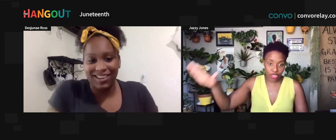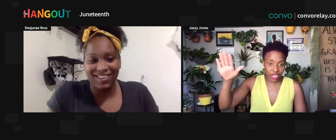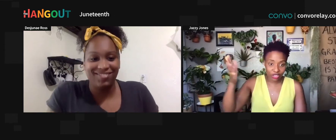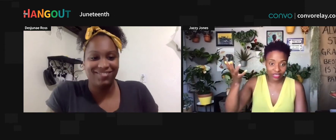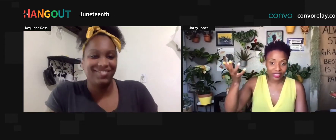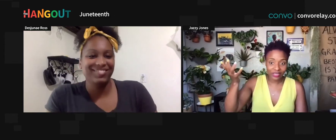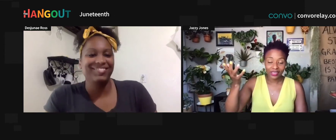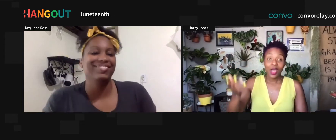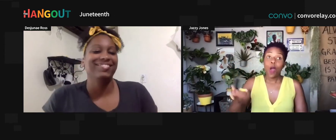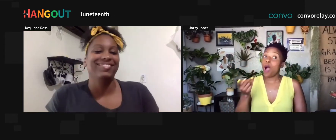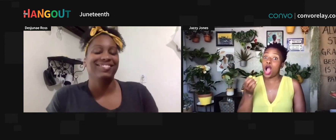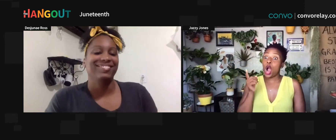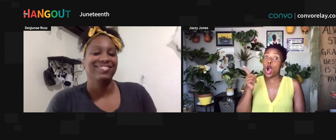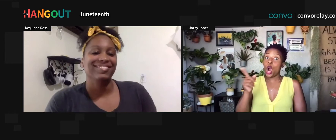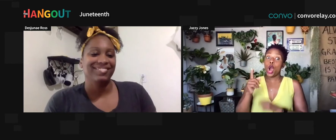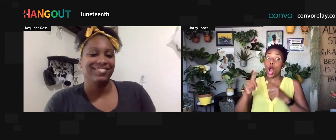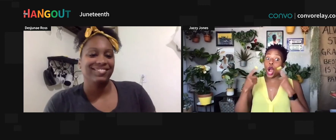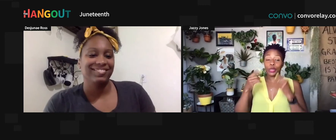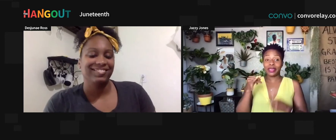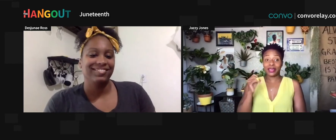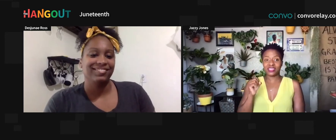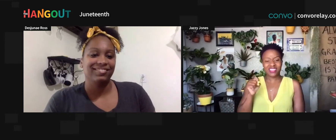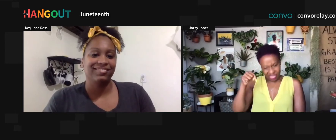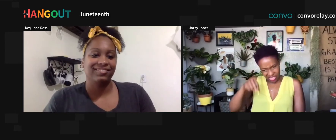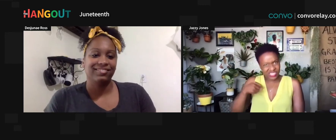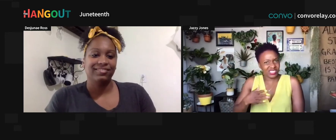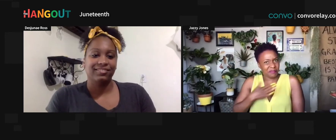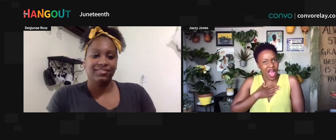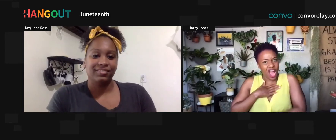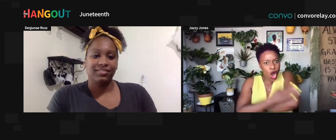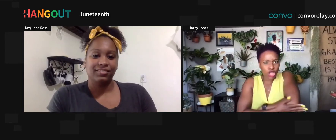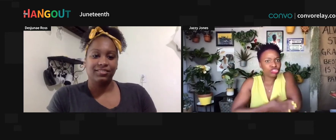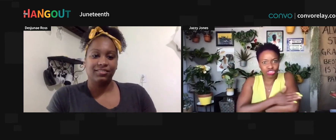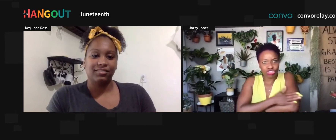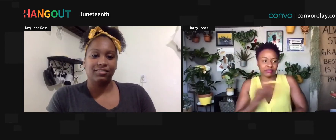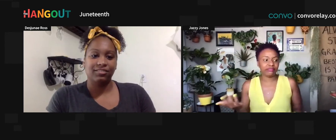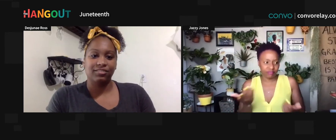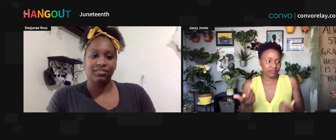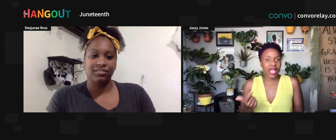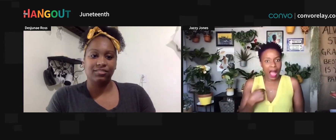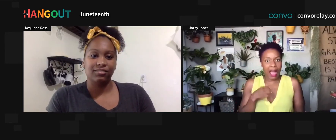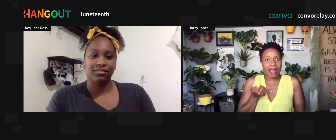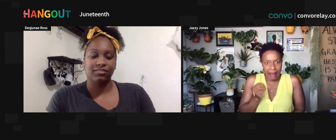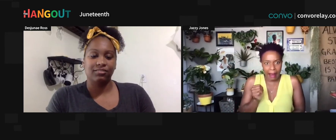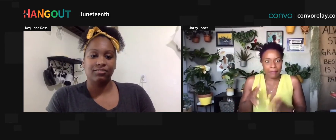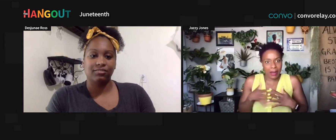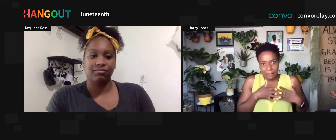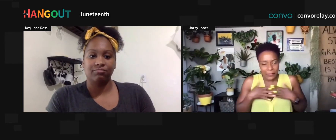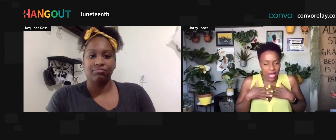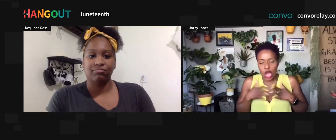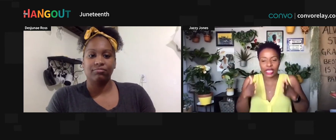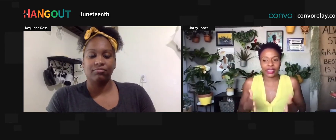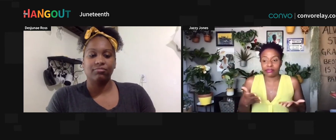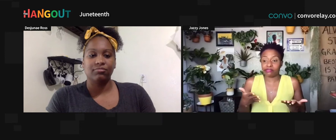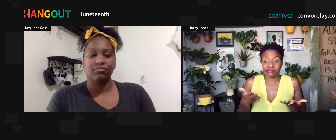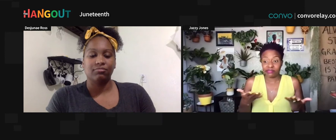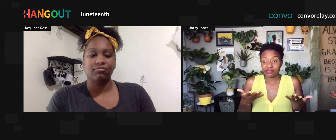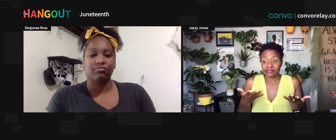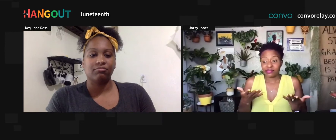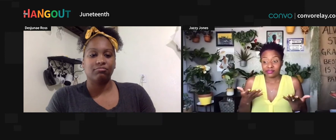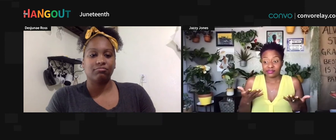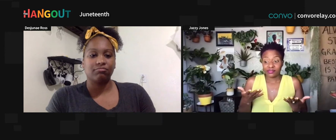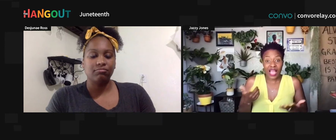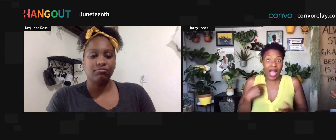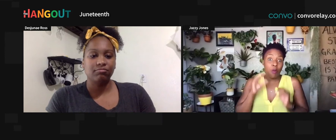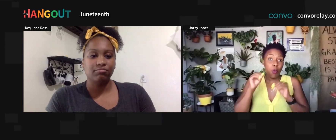bit. Yep. Now, granted, it's not a perfect world out there. Because everyone And celebrates it. But she has her right